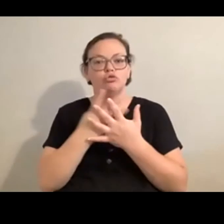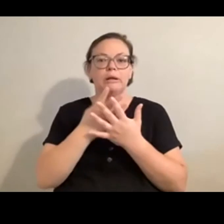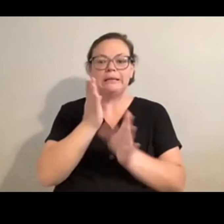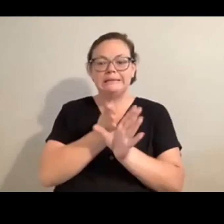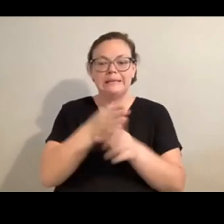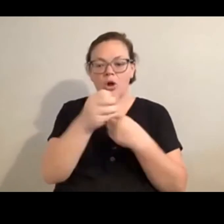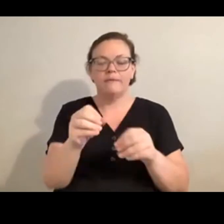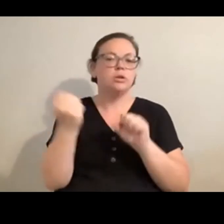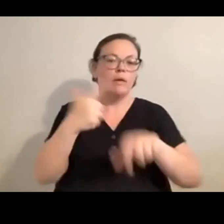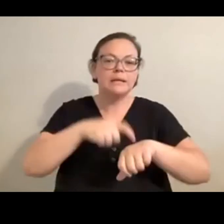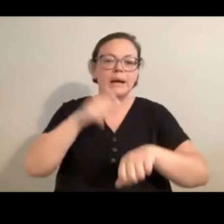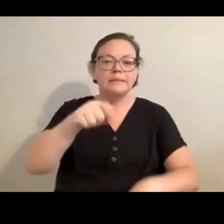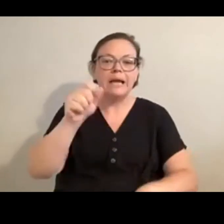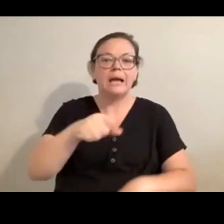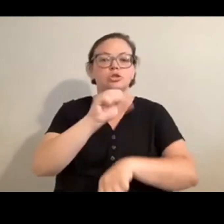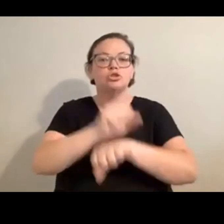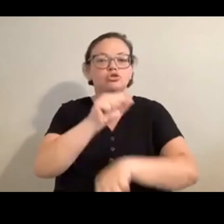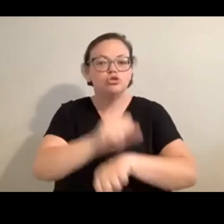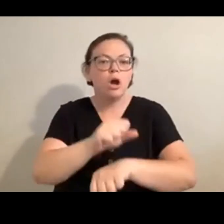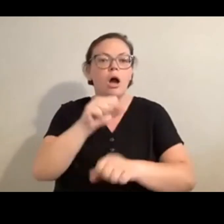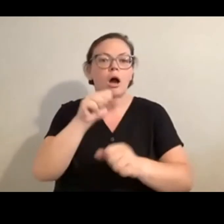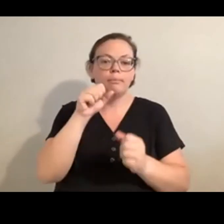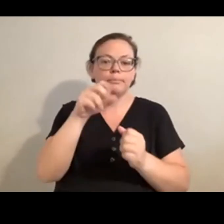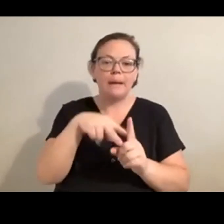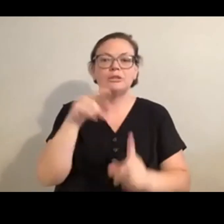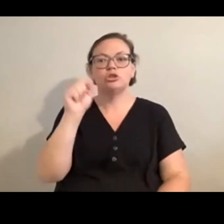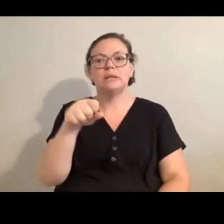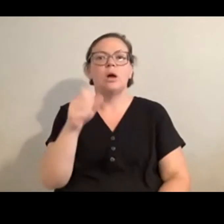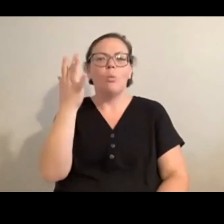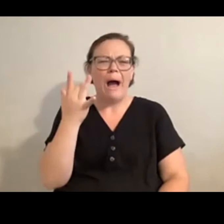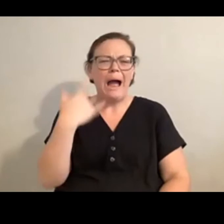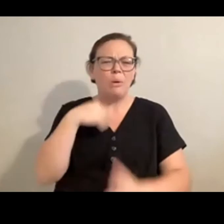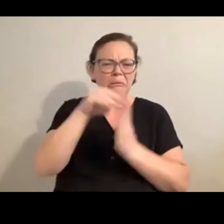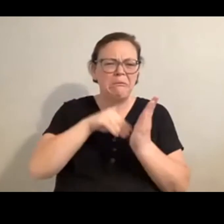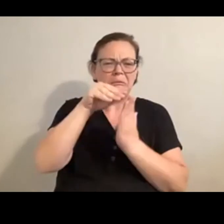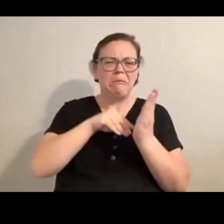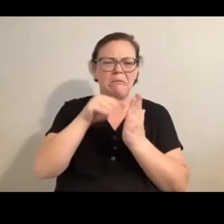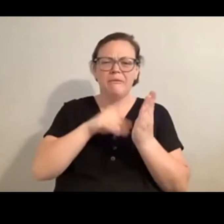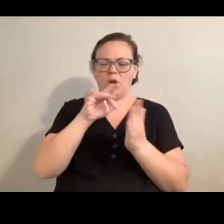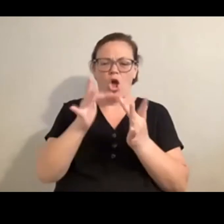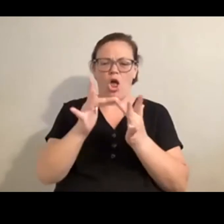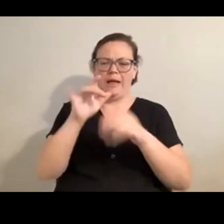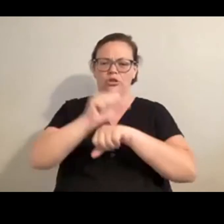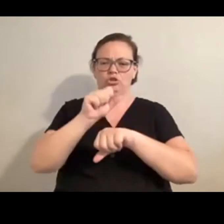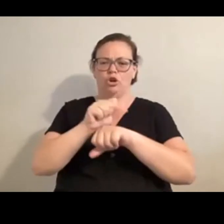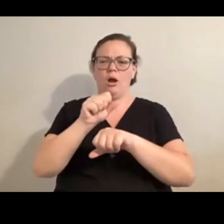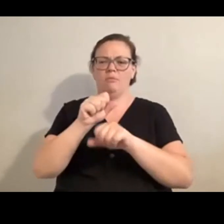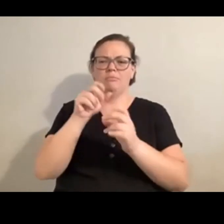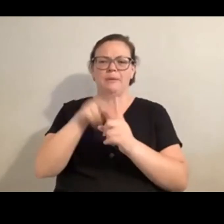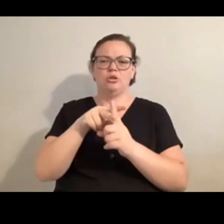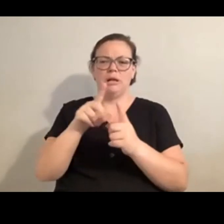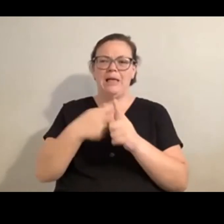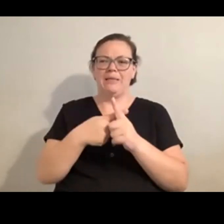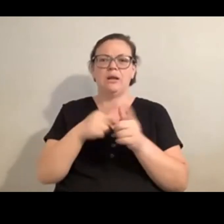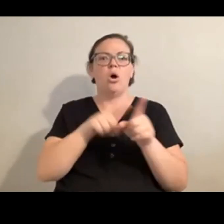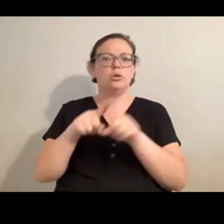the time. Yes. Job applications. Yes. Why are we filling out online job applications and then they want a paper application